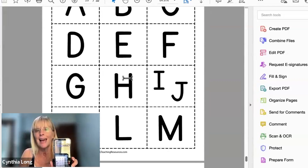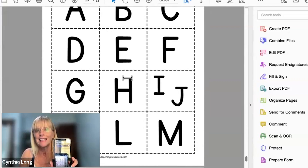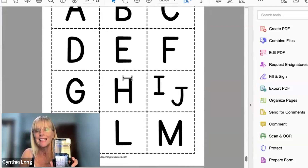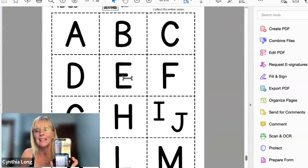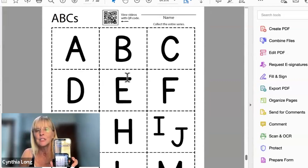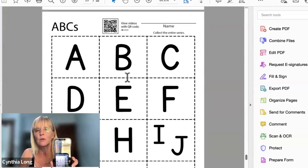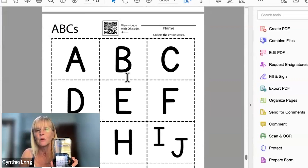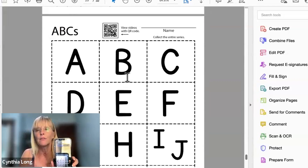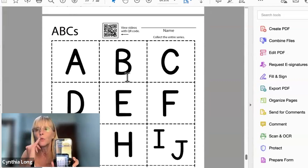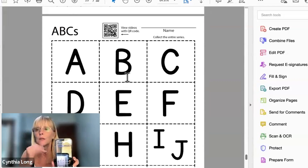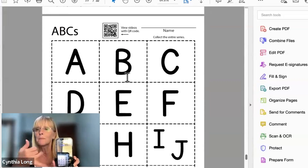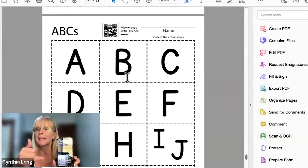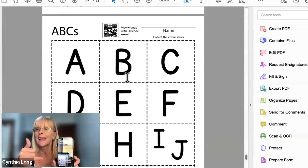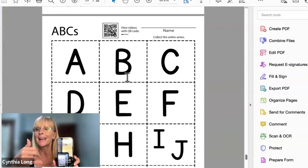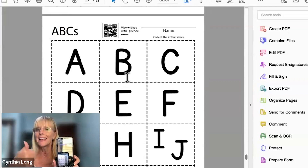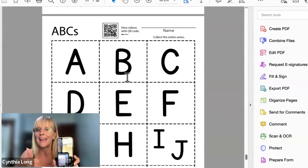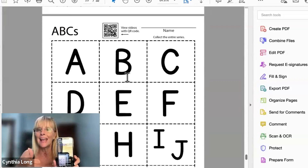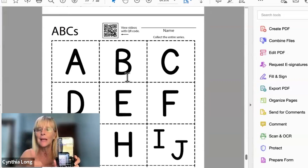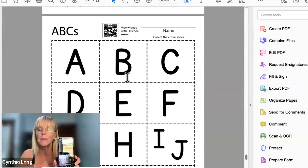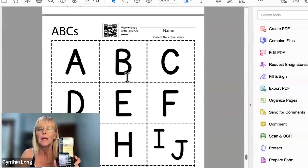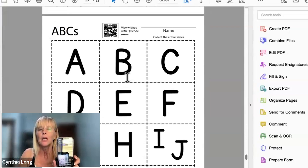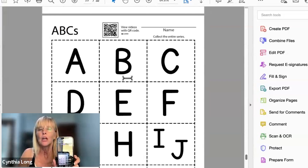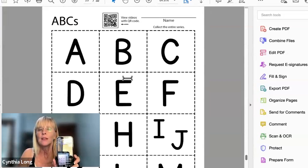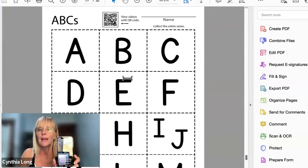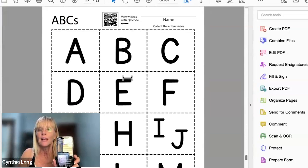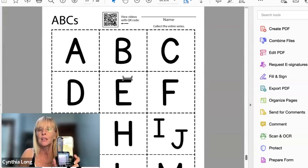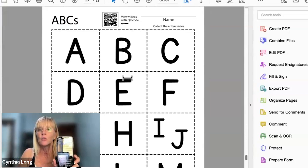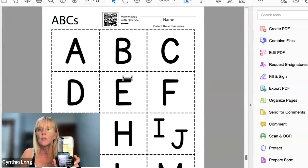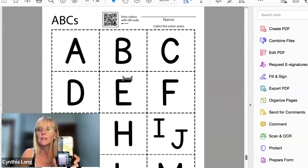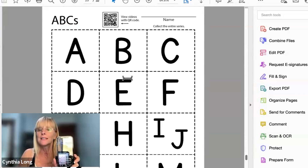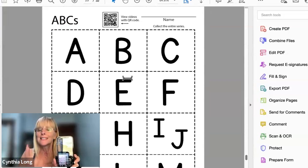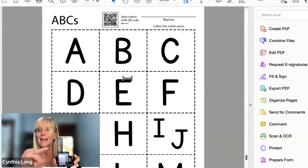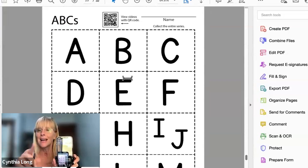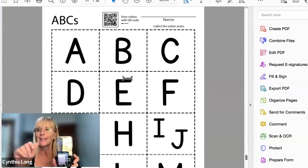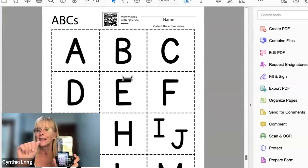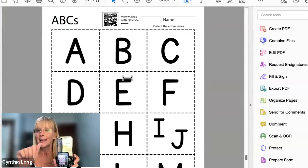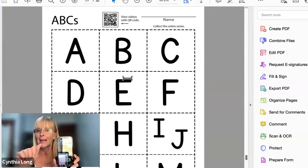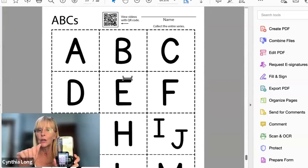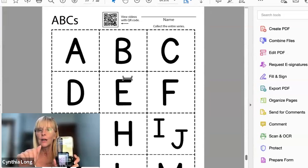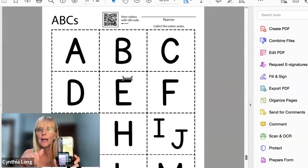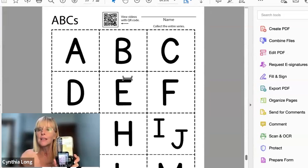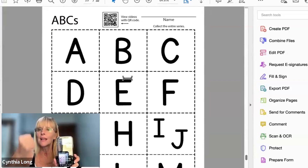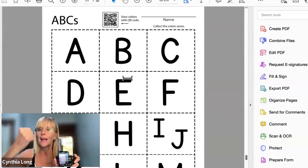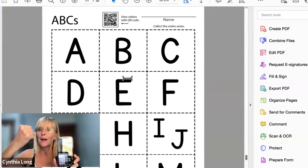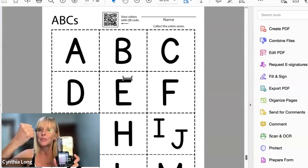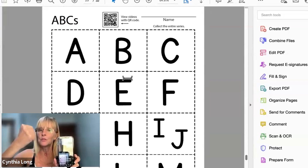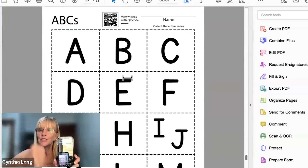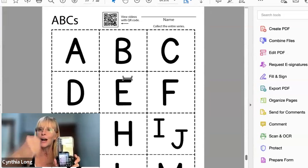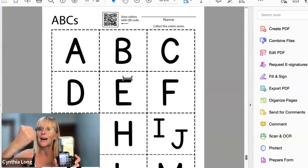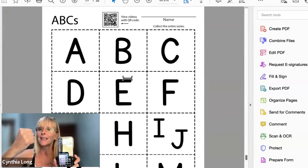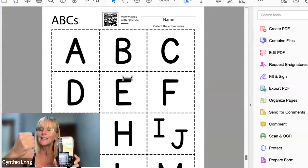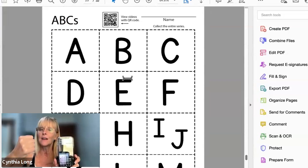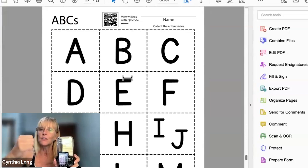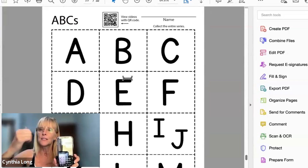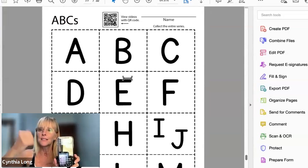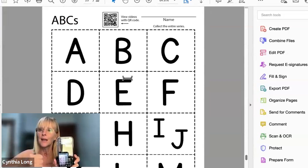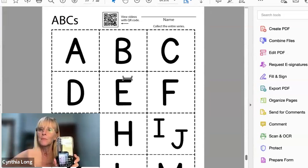added these. So if you want to play a game, you can sign the letter and then they have to dot it or stamp